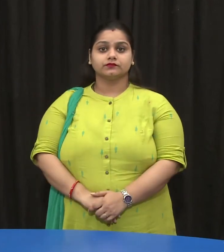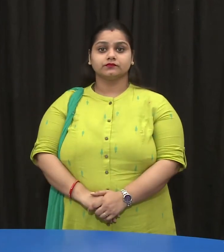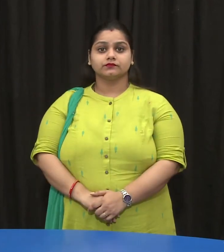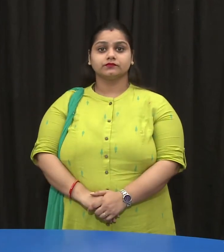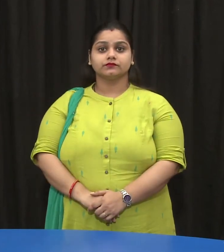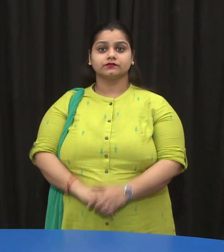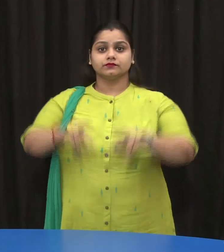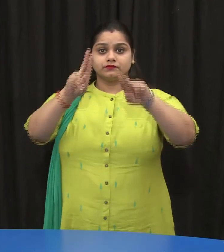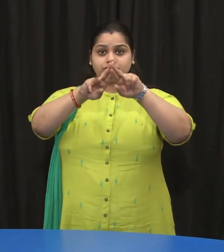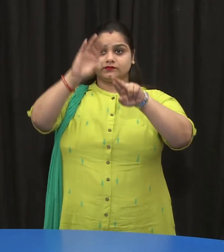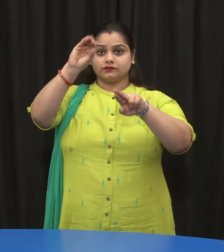formatting worksheet.